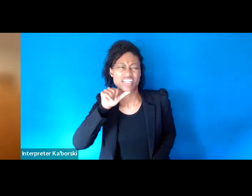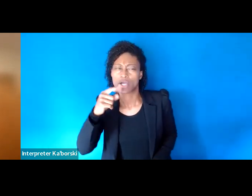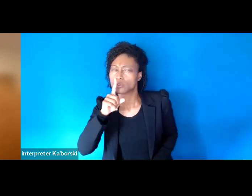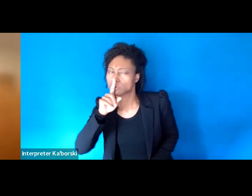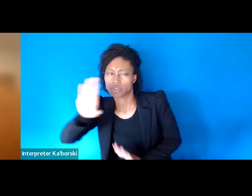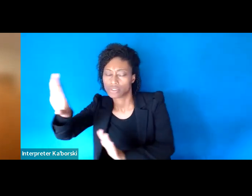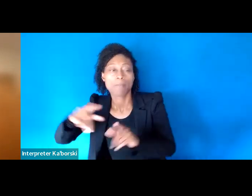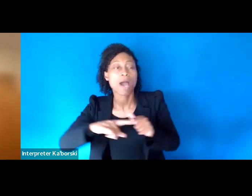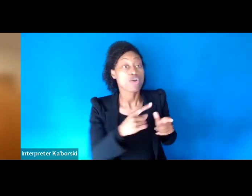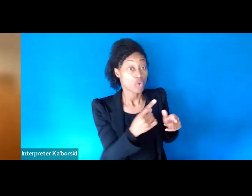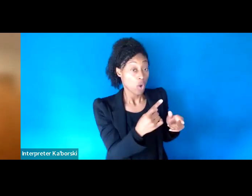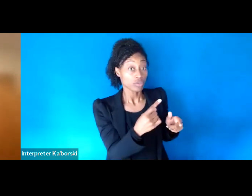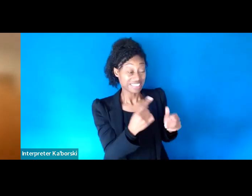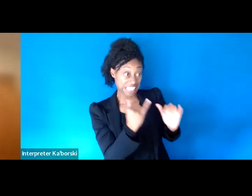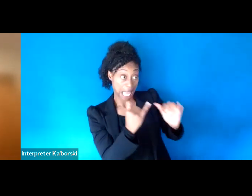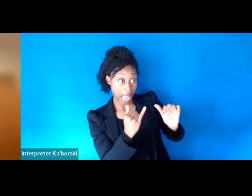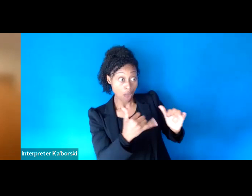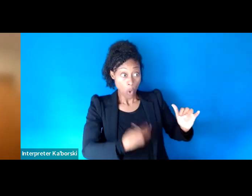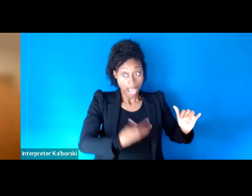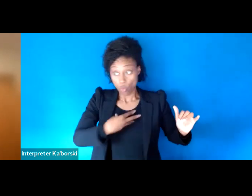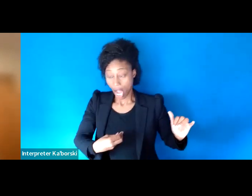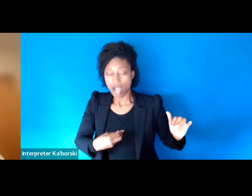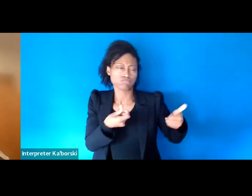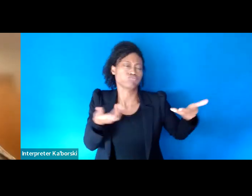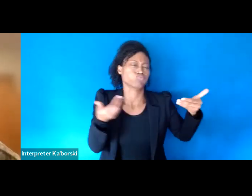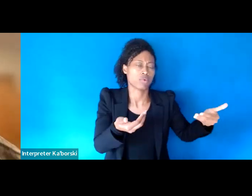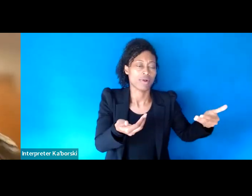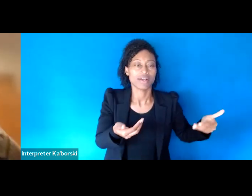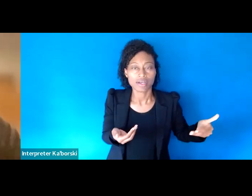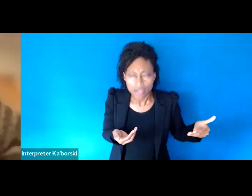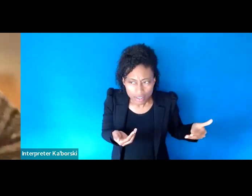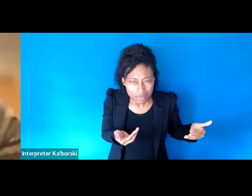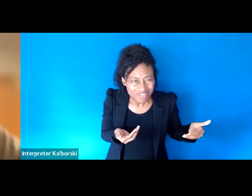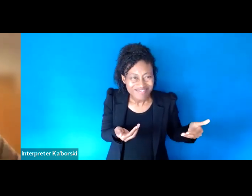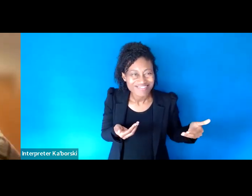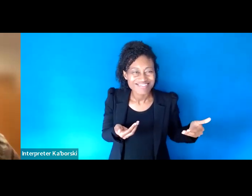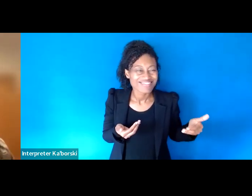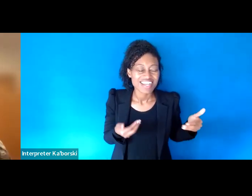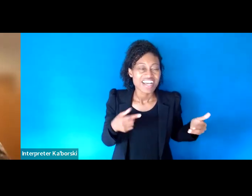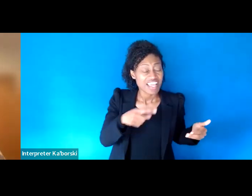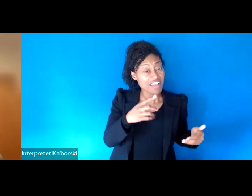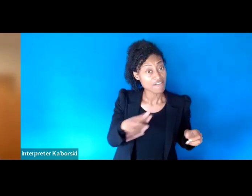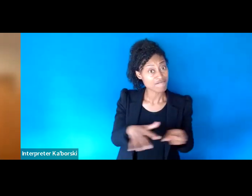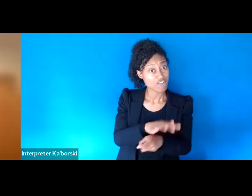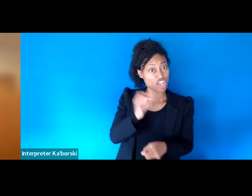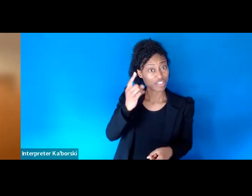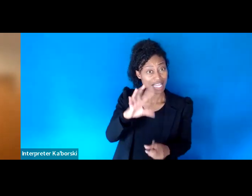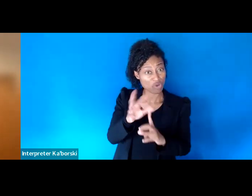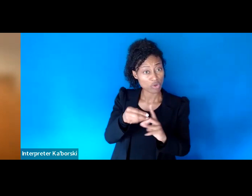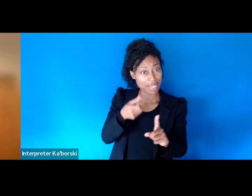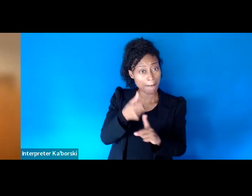looks like you, but they definitely don't understand that cultural impact, right? So if